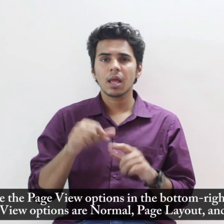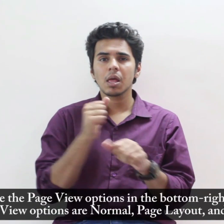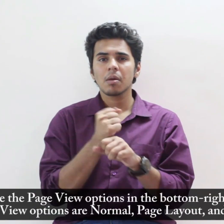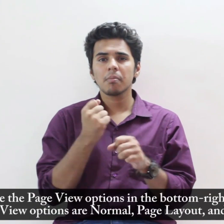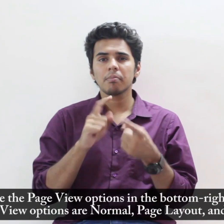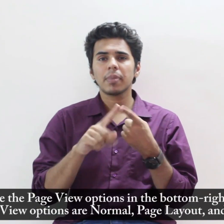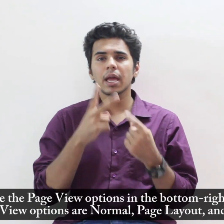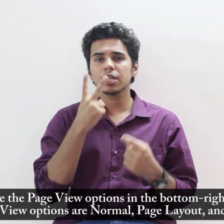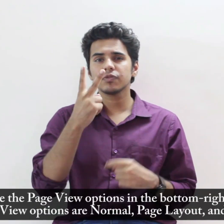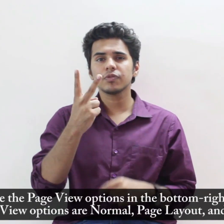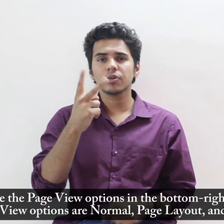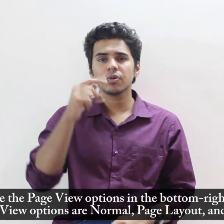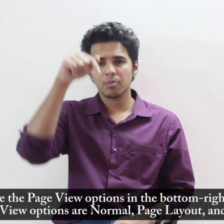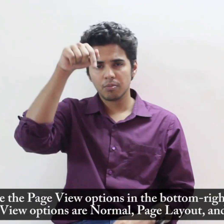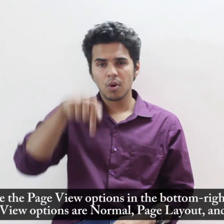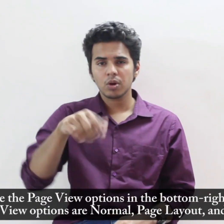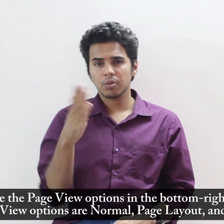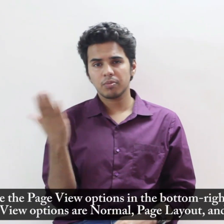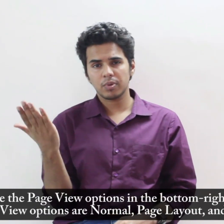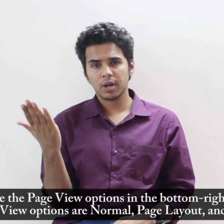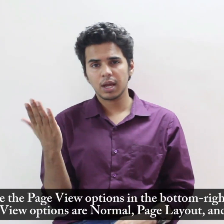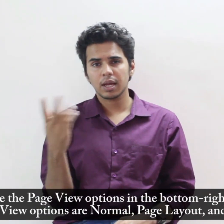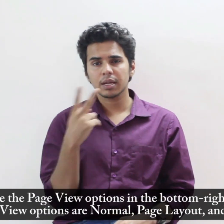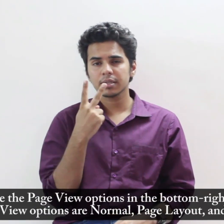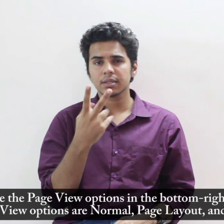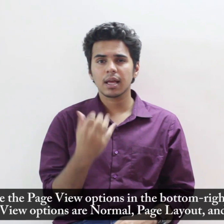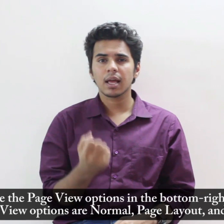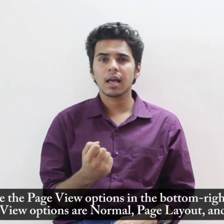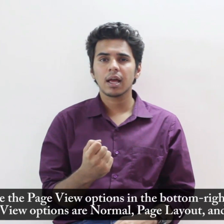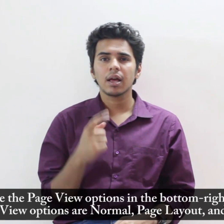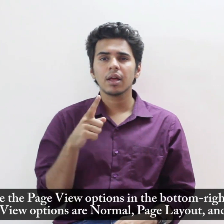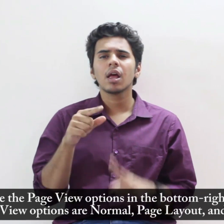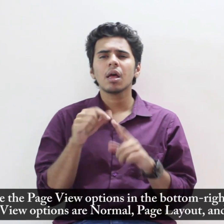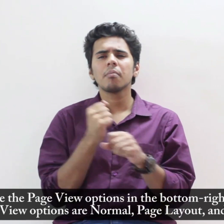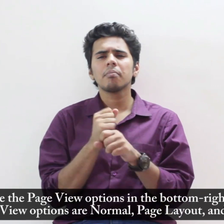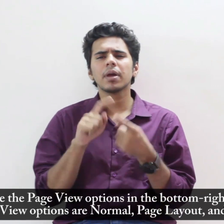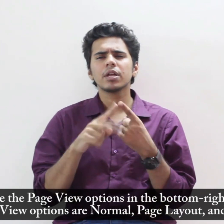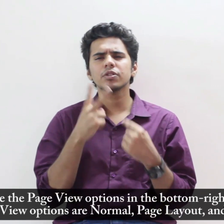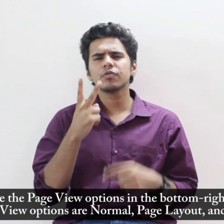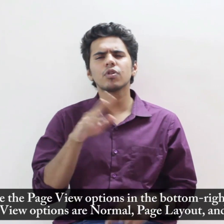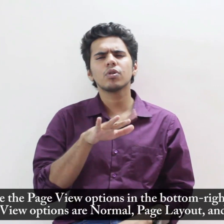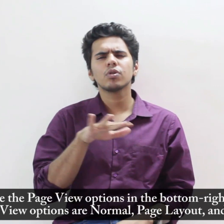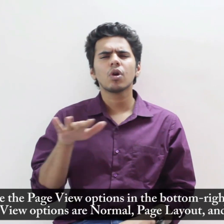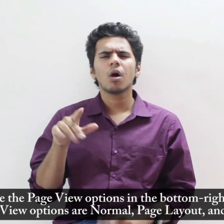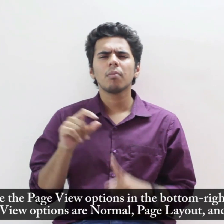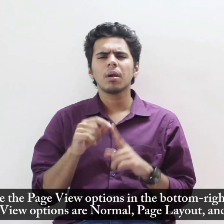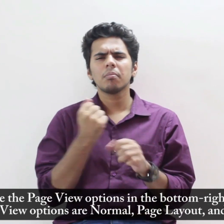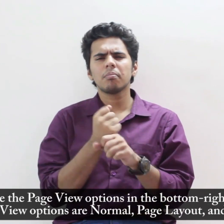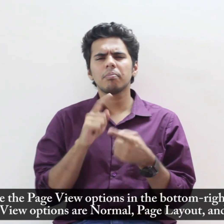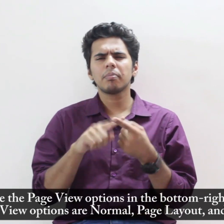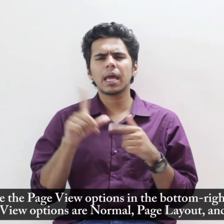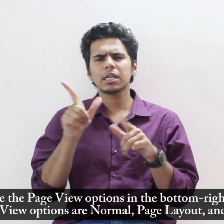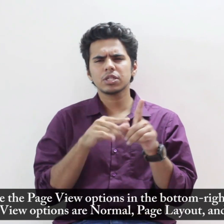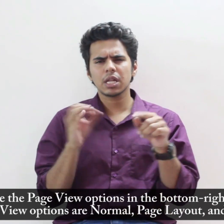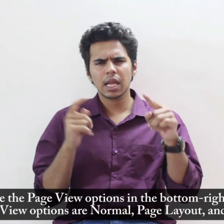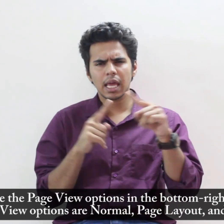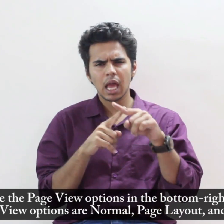Locate the page view options in the bottom right corner. The page view options are normal, page layout, and page break.